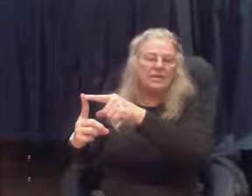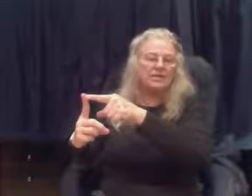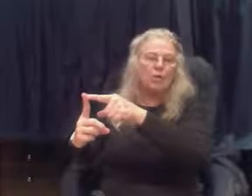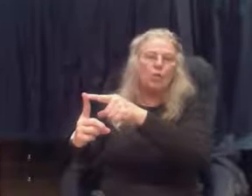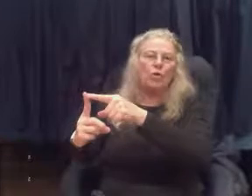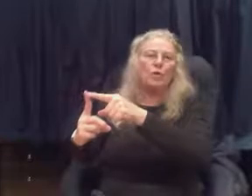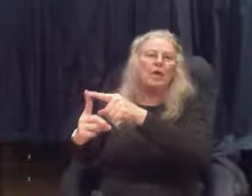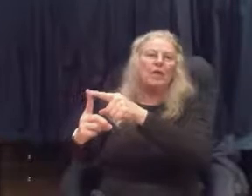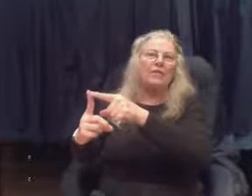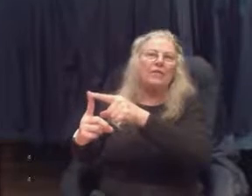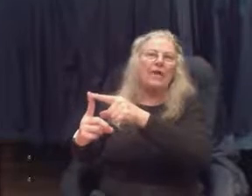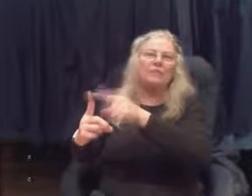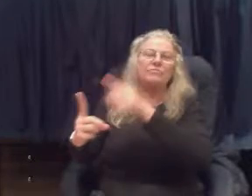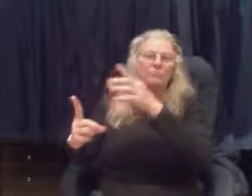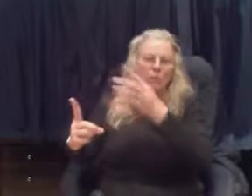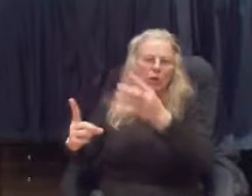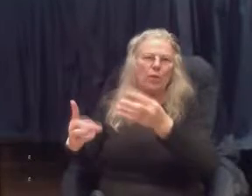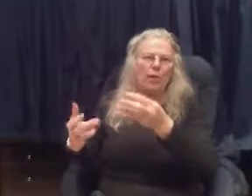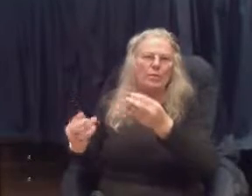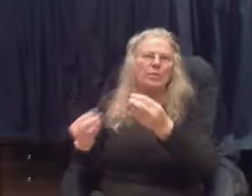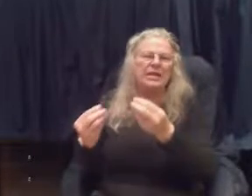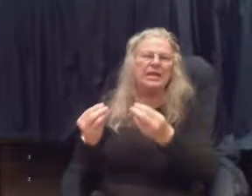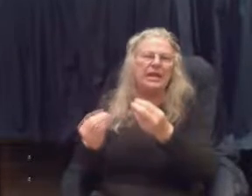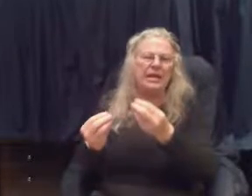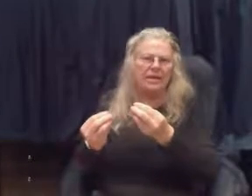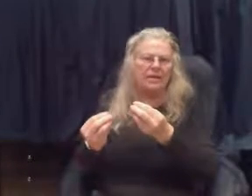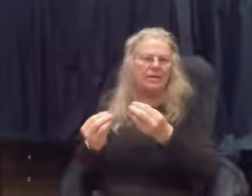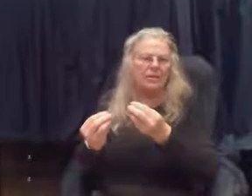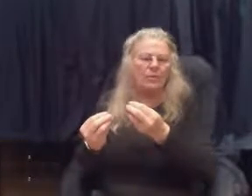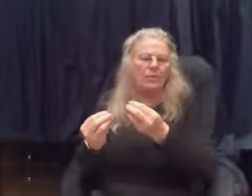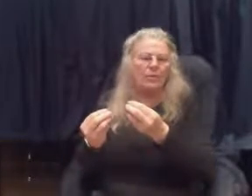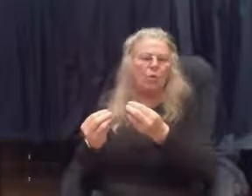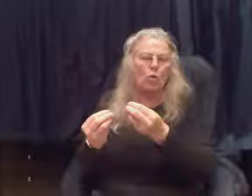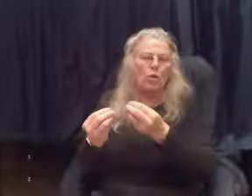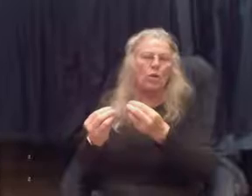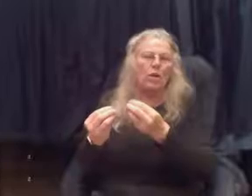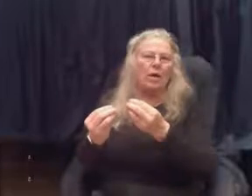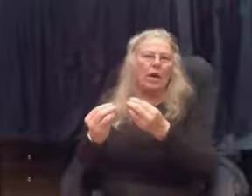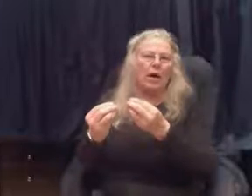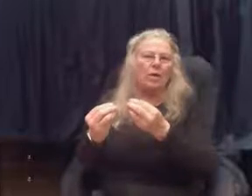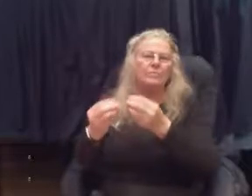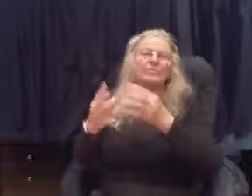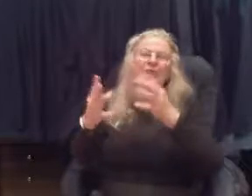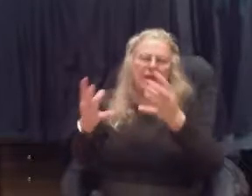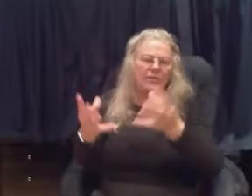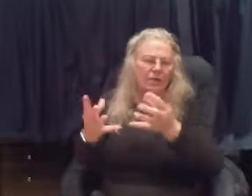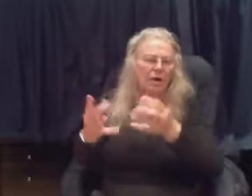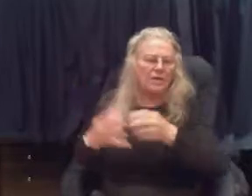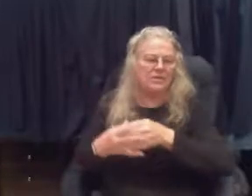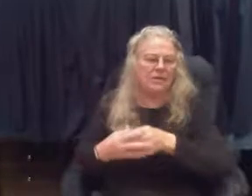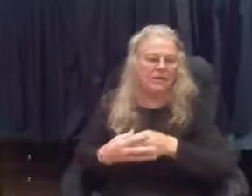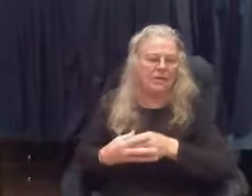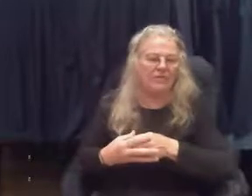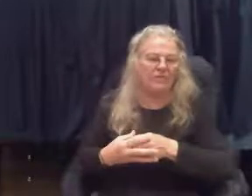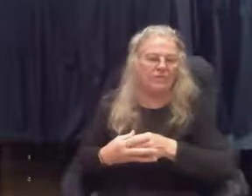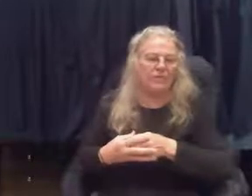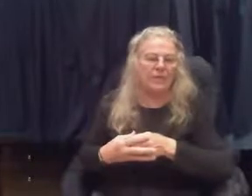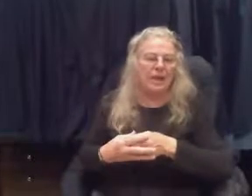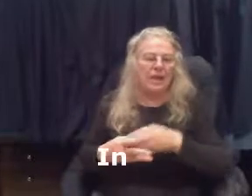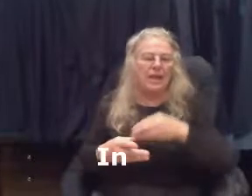a word that you probably need a little bit more in the concept of it.